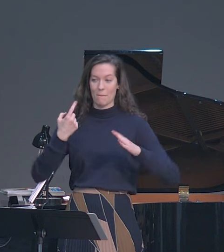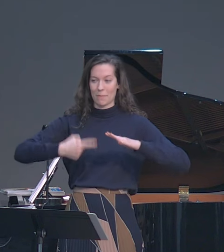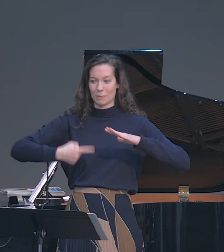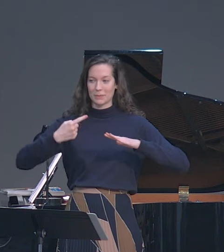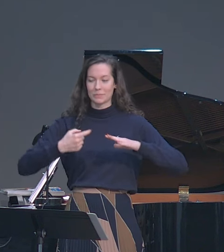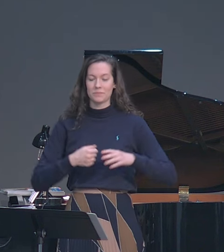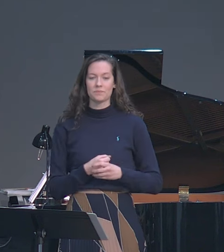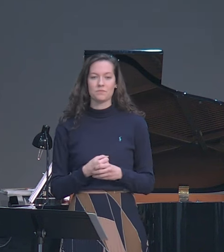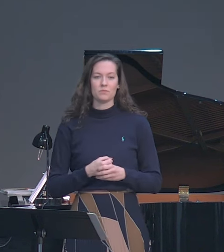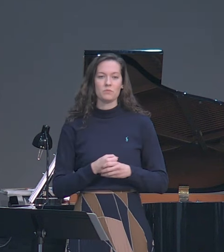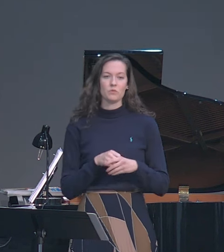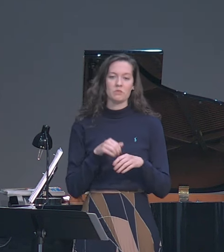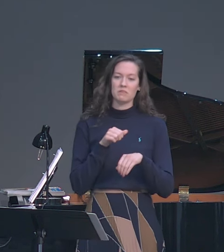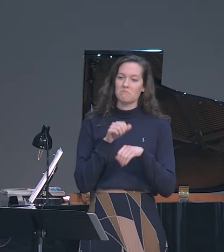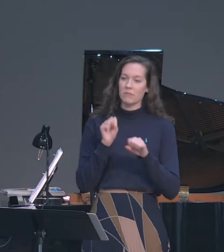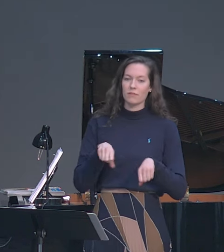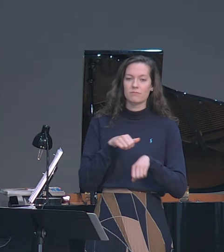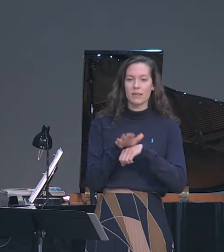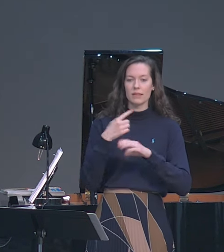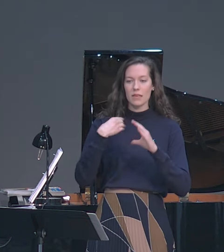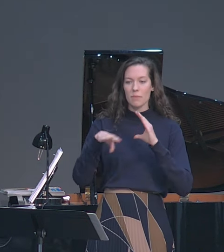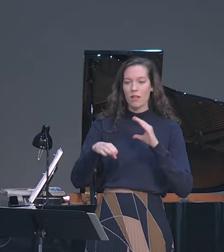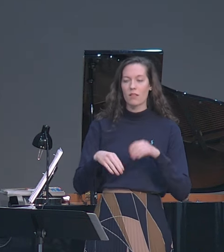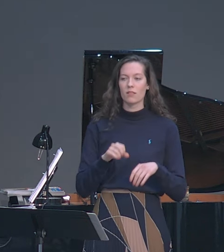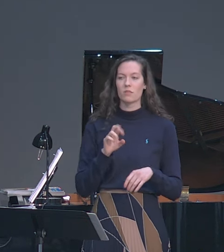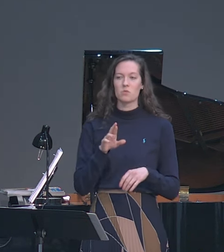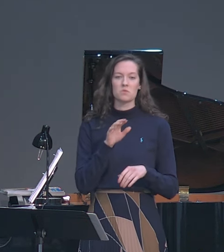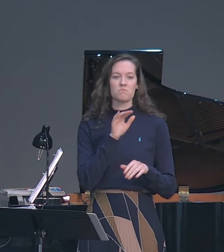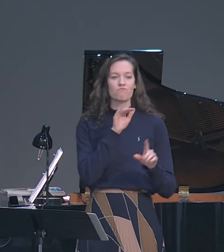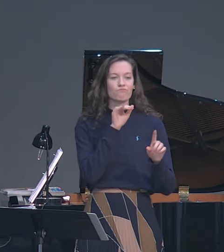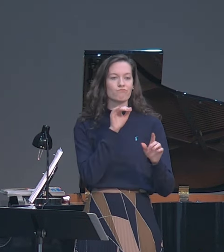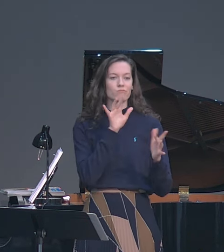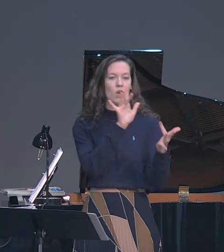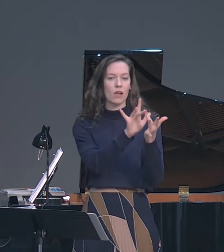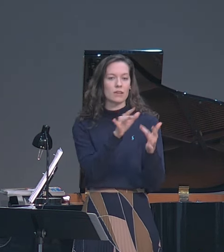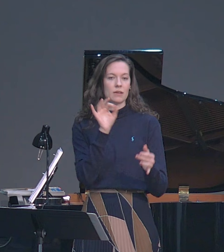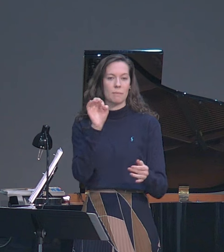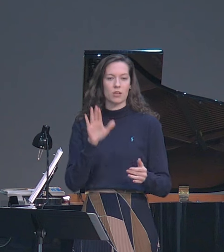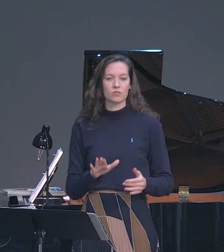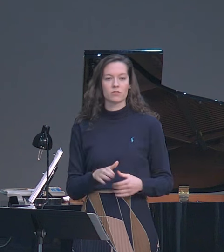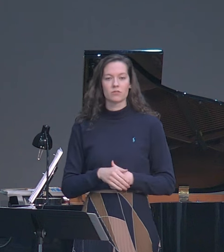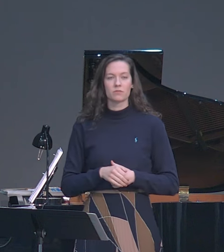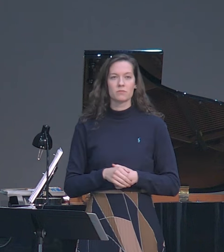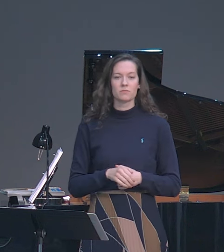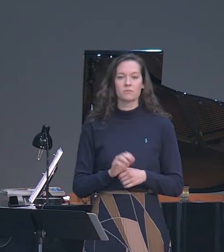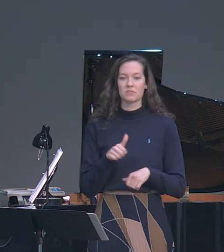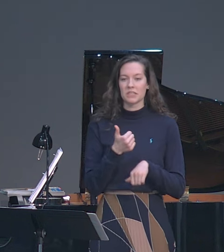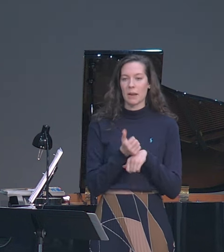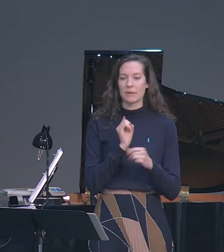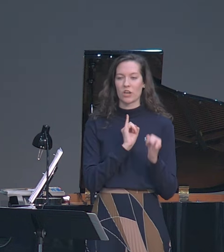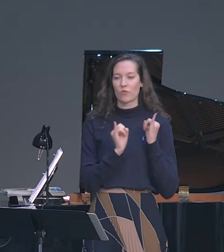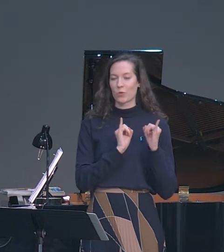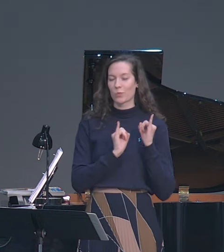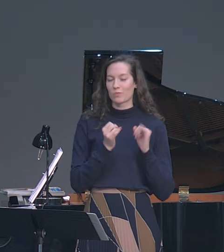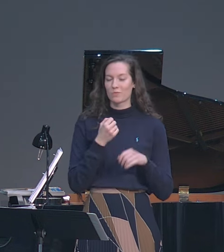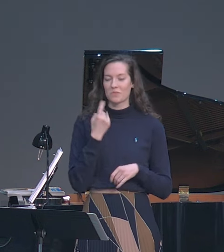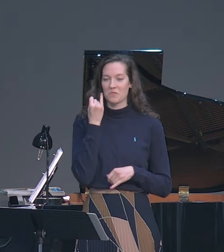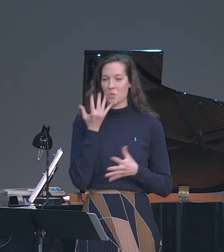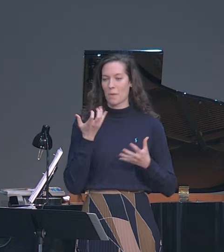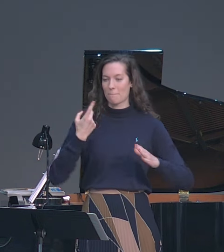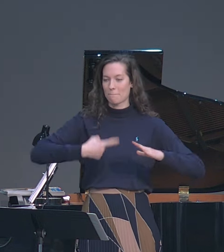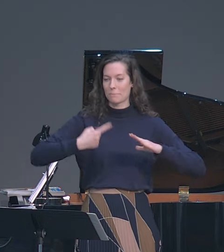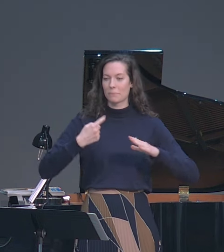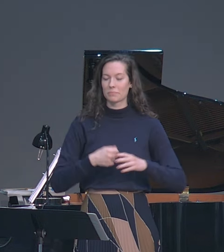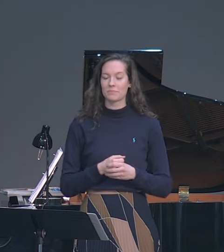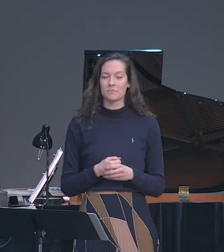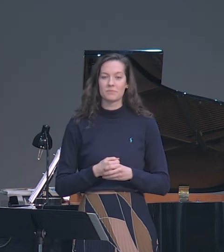you'll send the church an email or just reach out to one of the pastors before you leave, we'll make sure that we set up an interview. Next, please be on